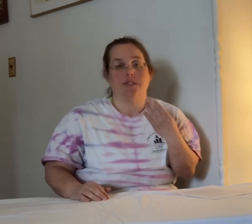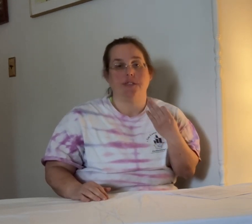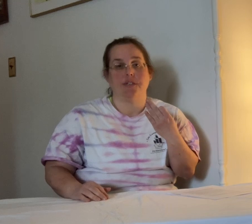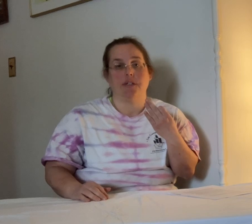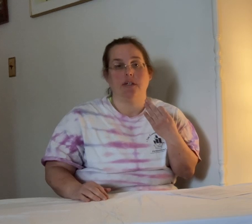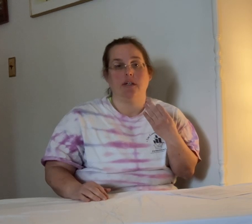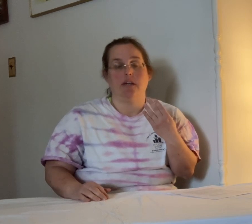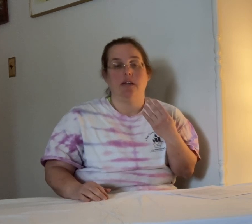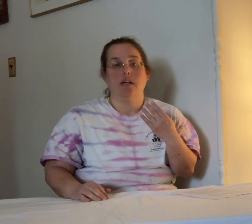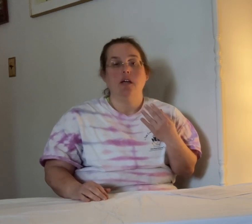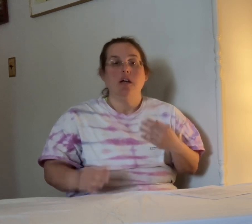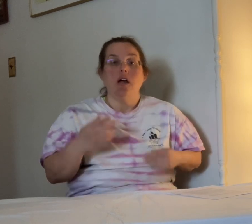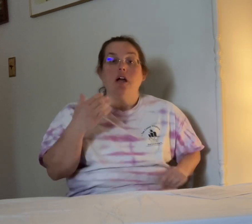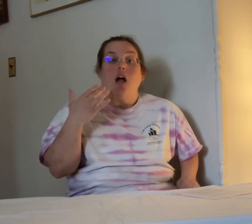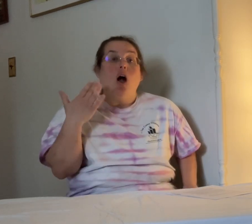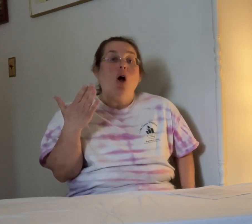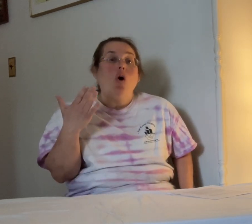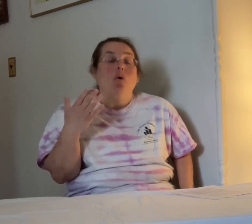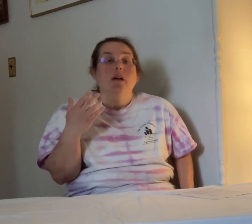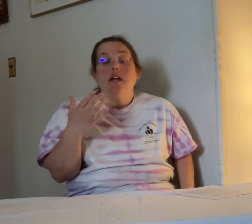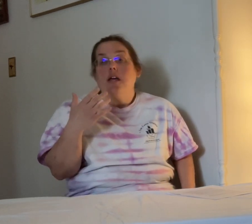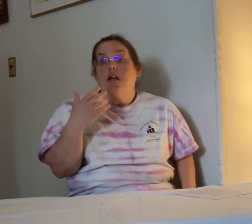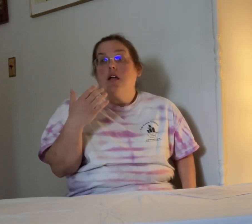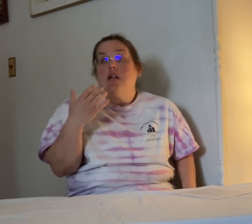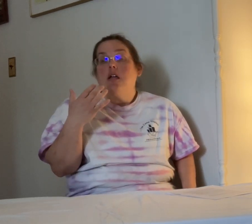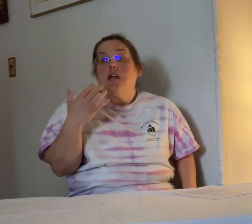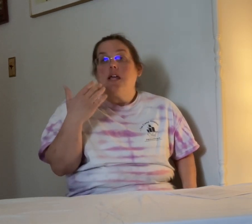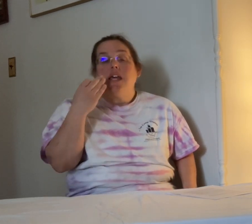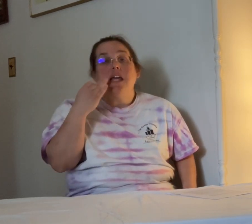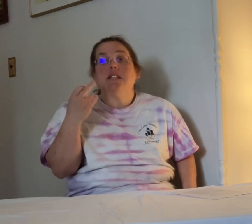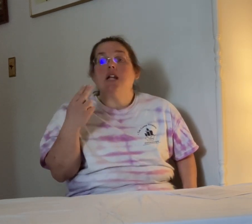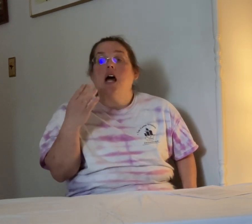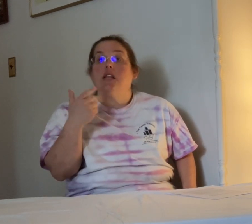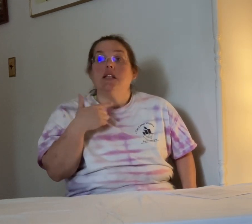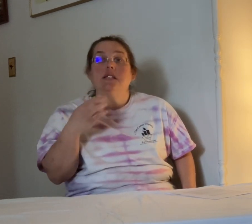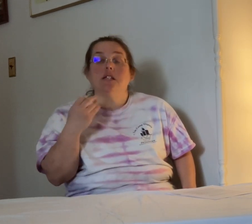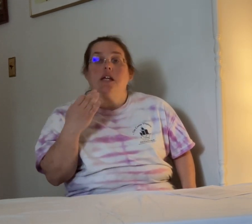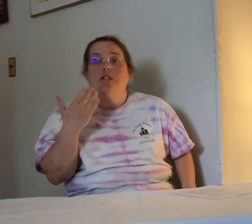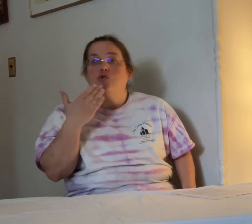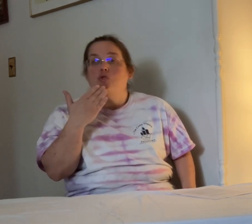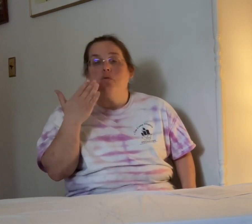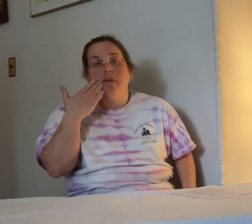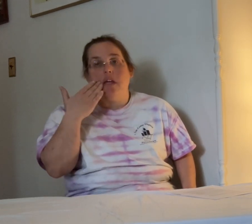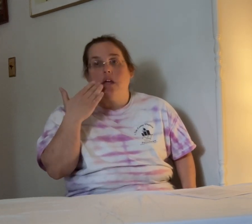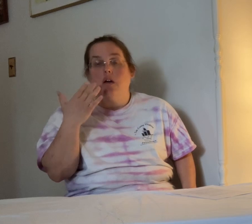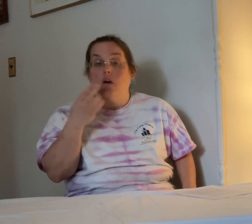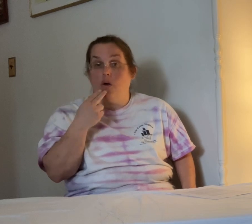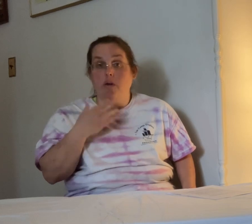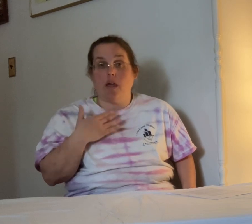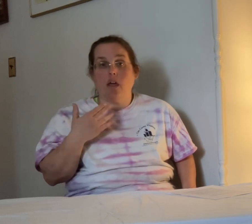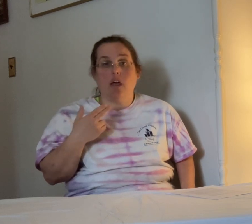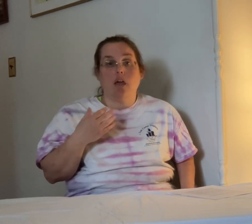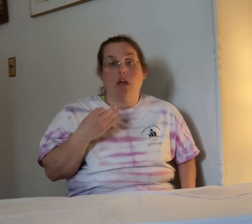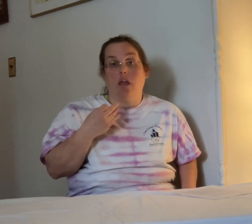business. Oh, he's not listening to me. Okay,